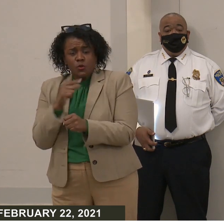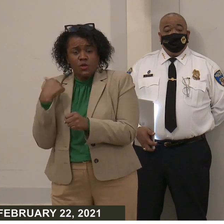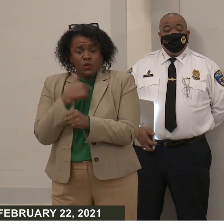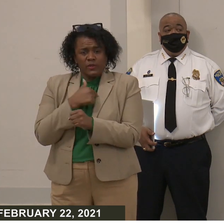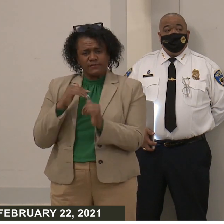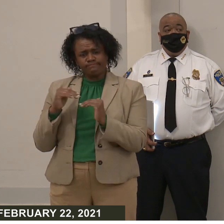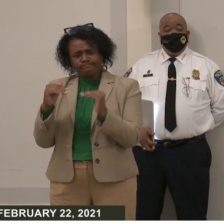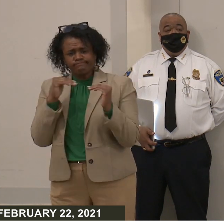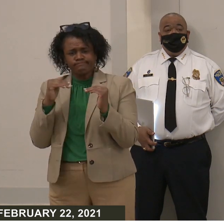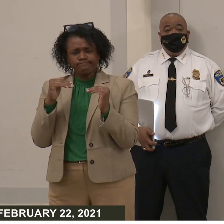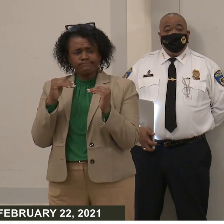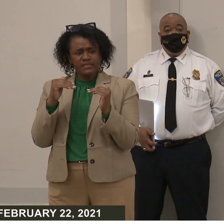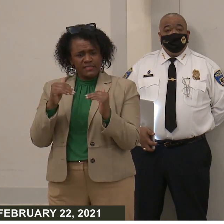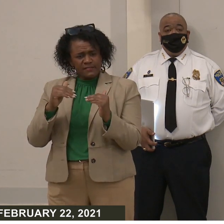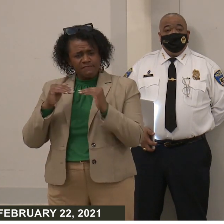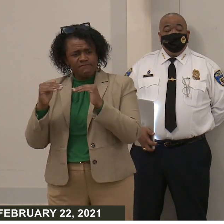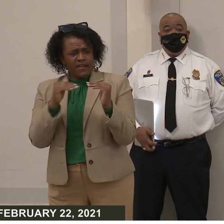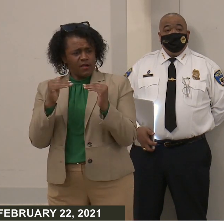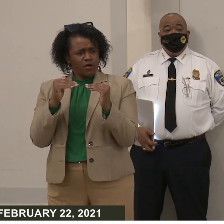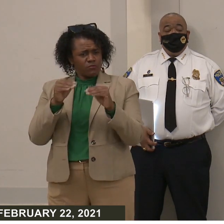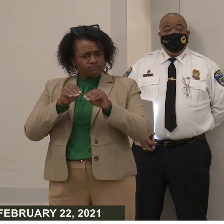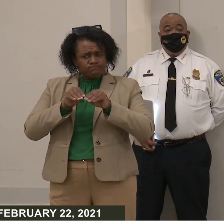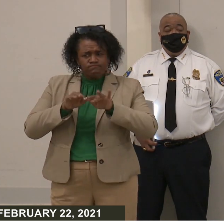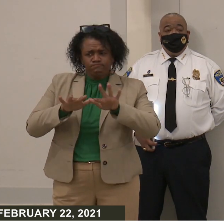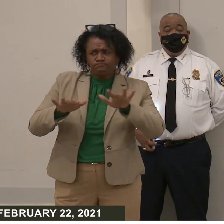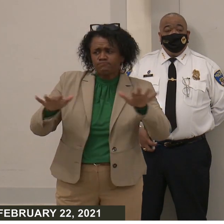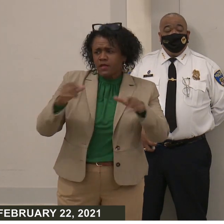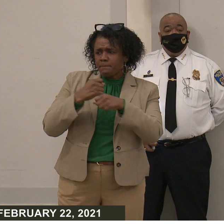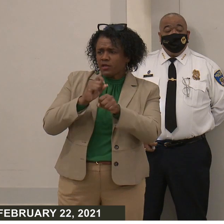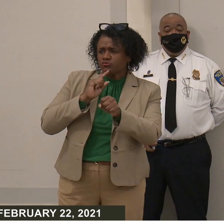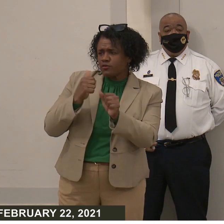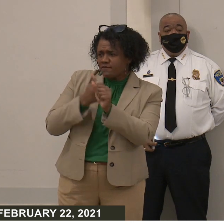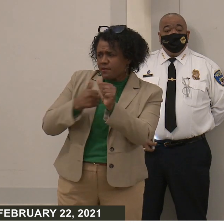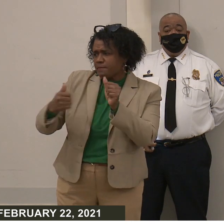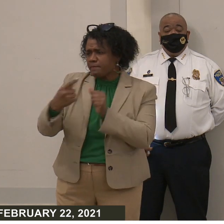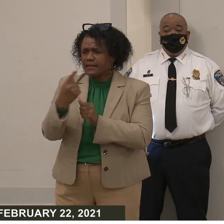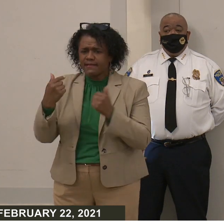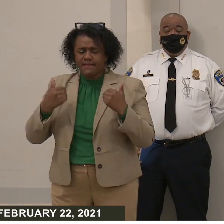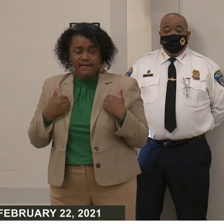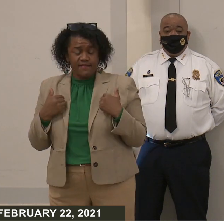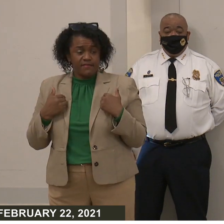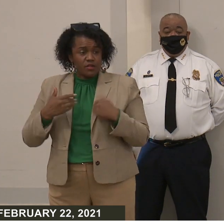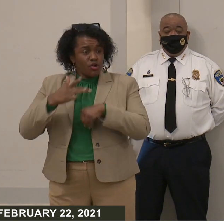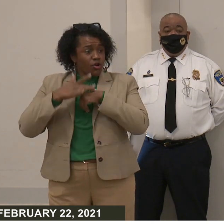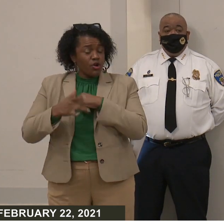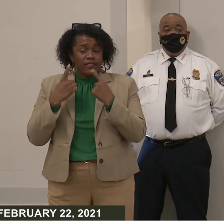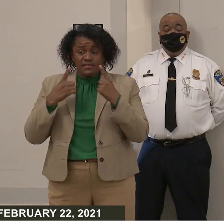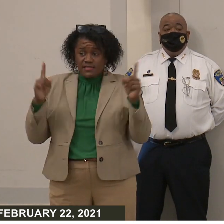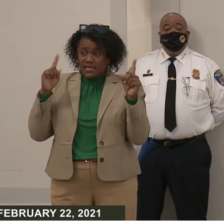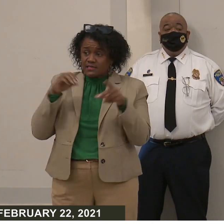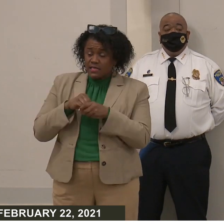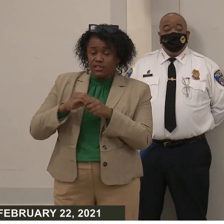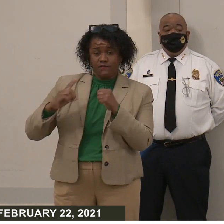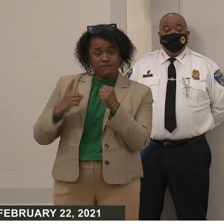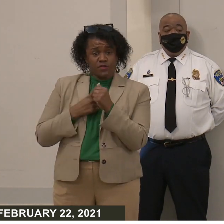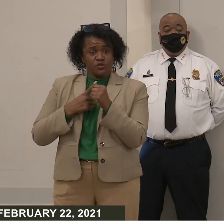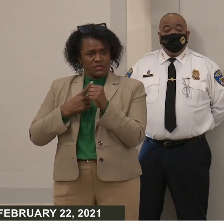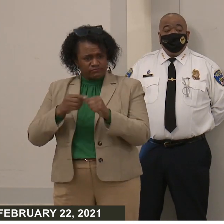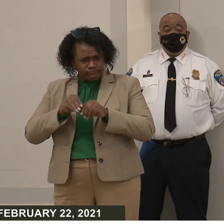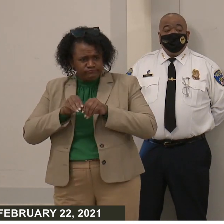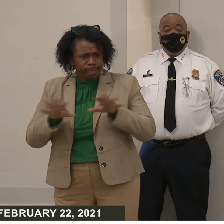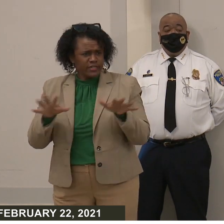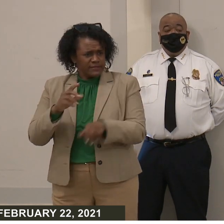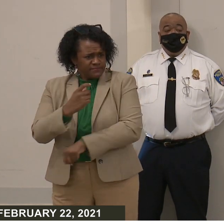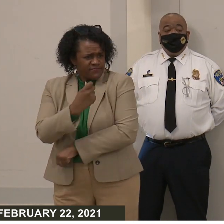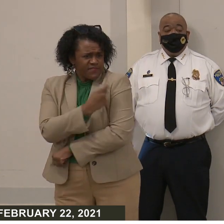and equitably distribute COVID-19 vaccines. Following early successes in the initial phase of